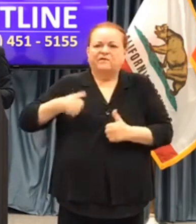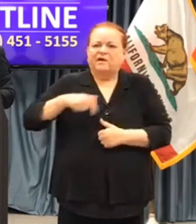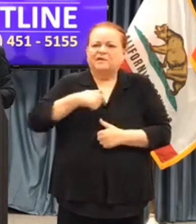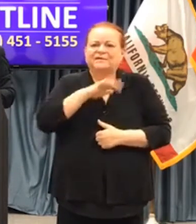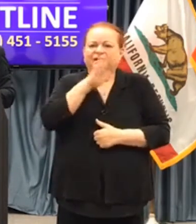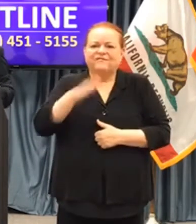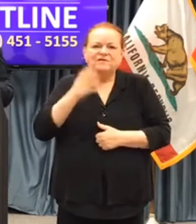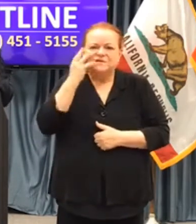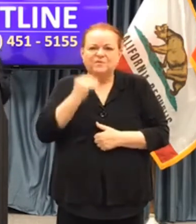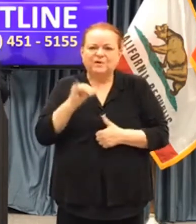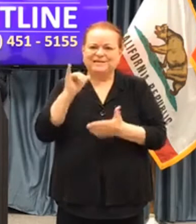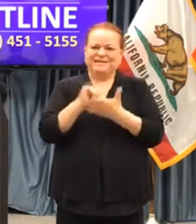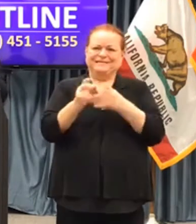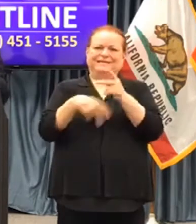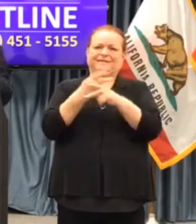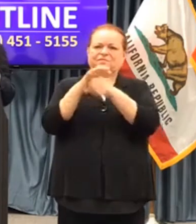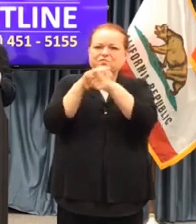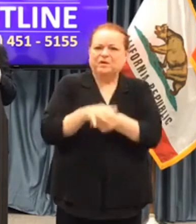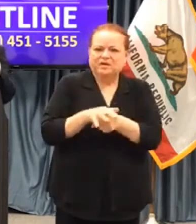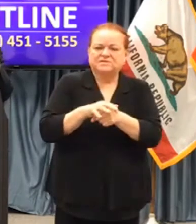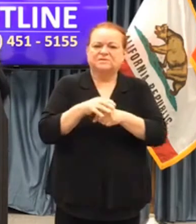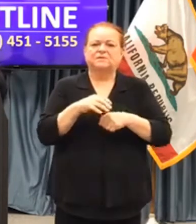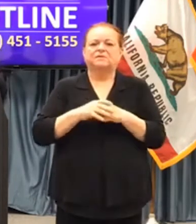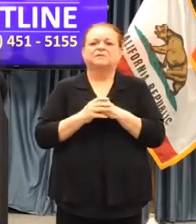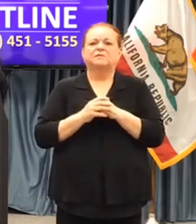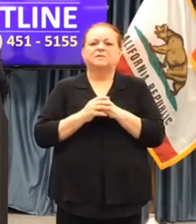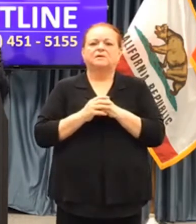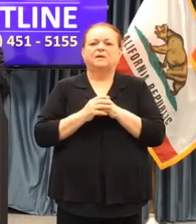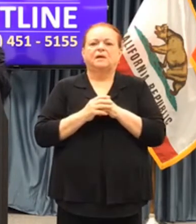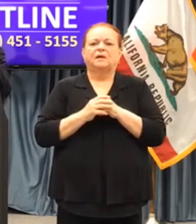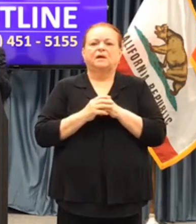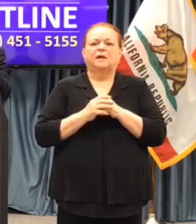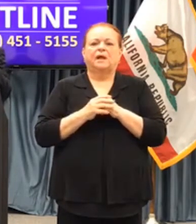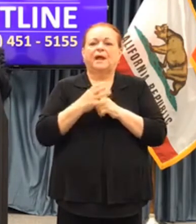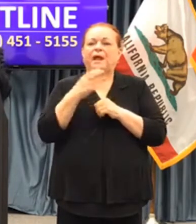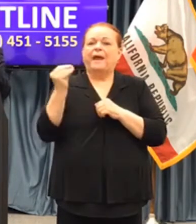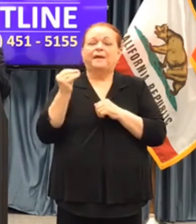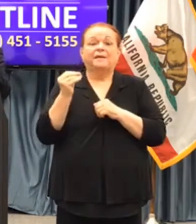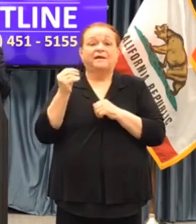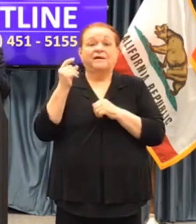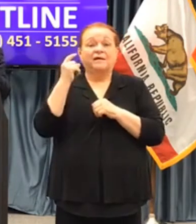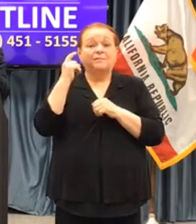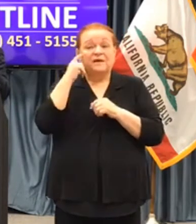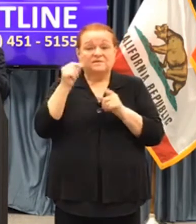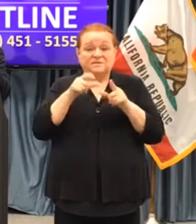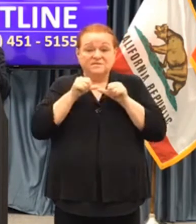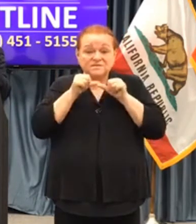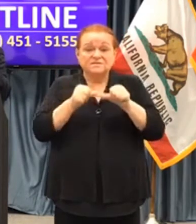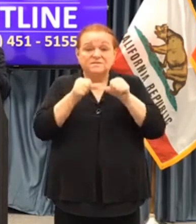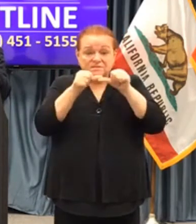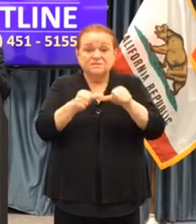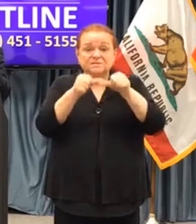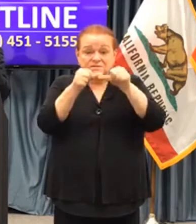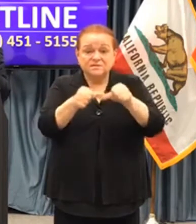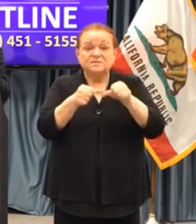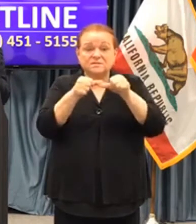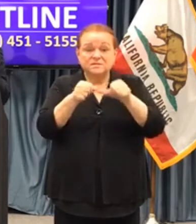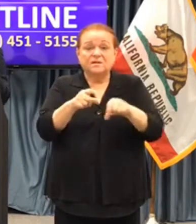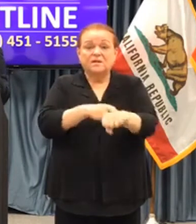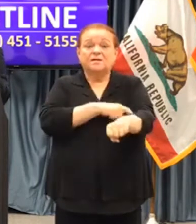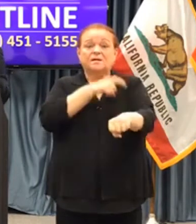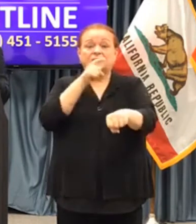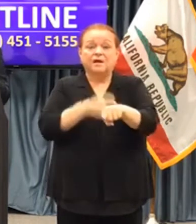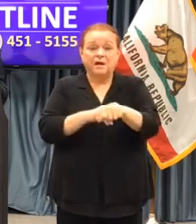once. And there's going to be a point in time where society cannot handle this amount of pressure and things are going to go